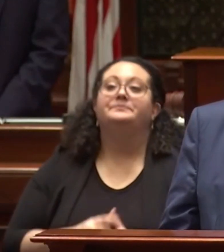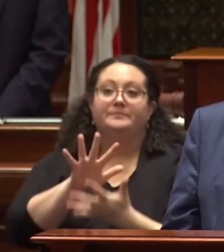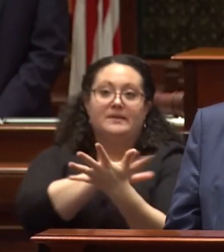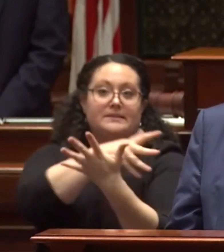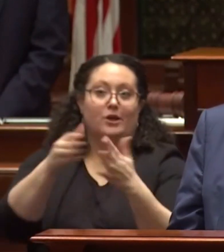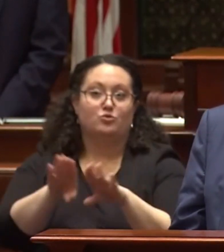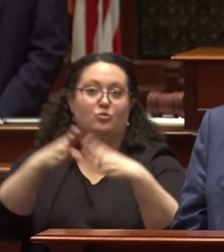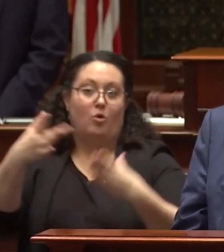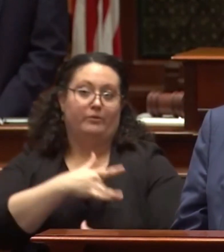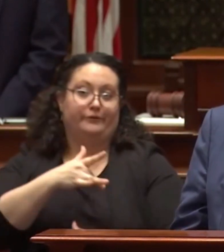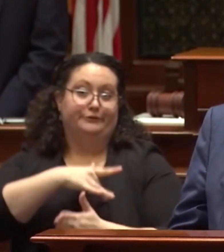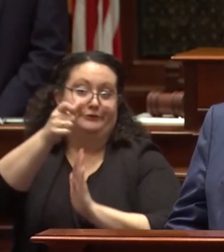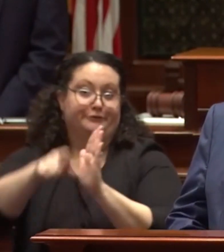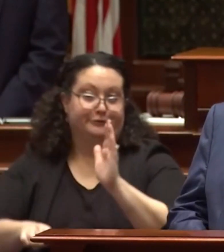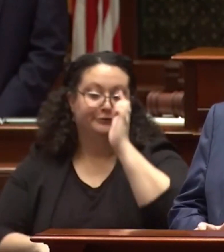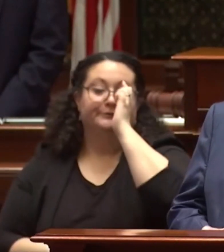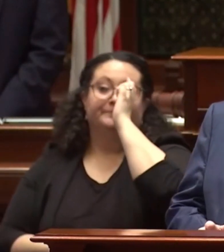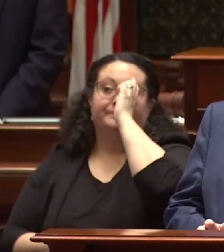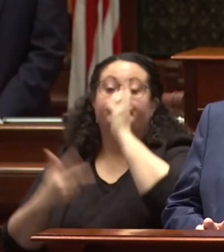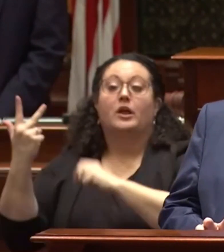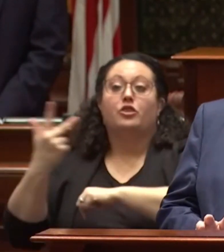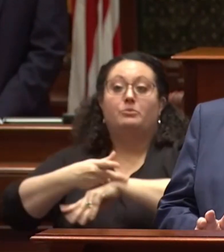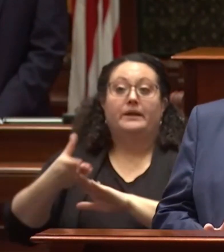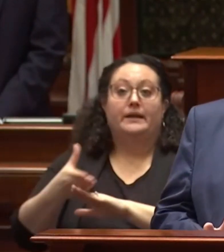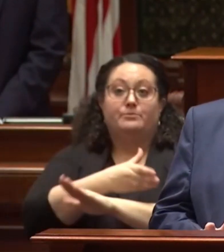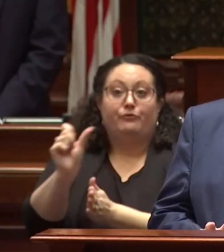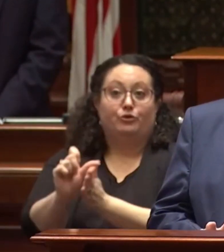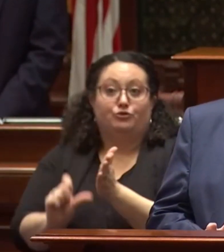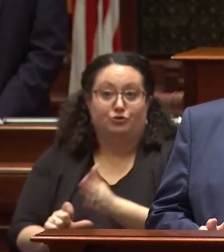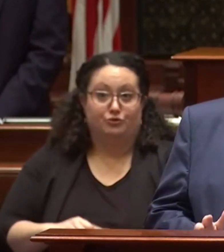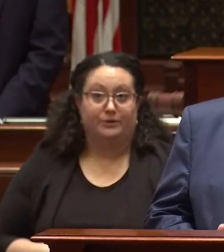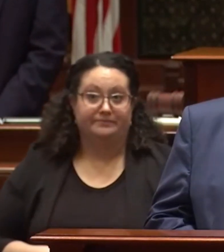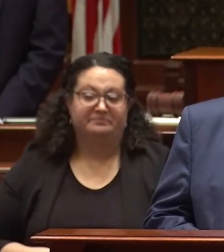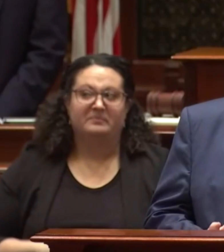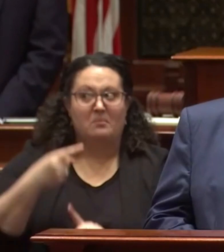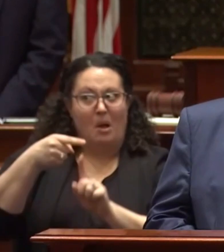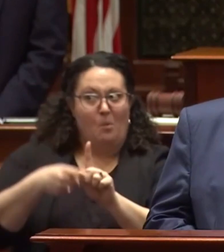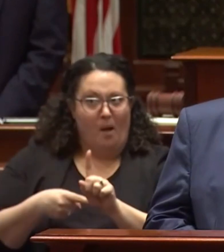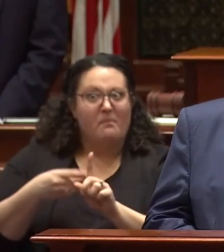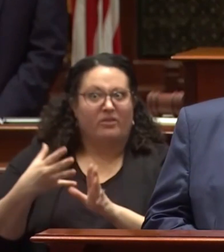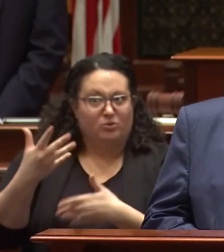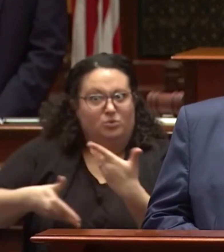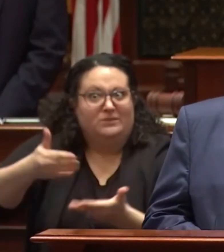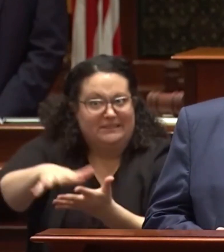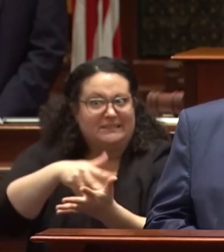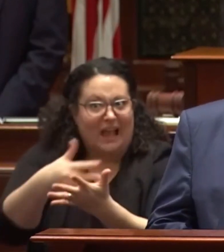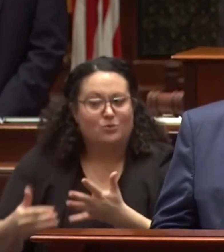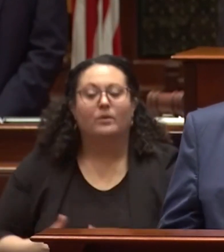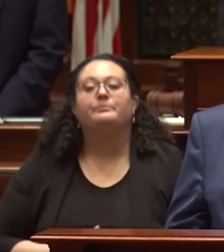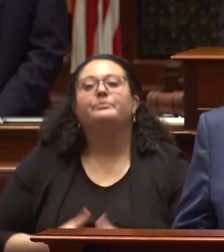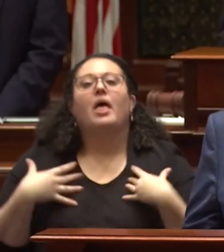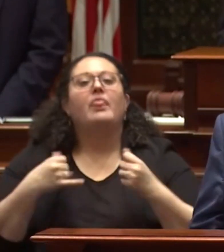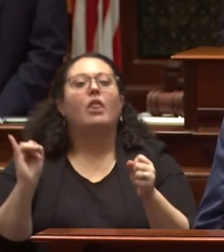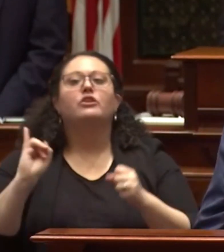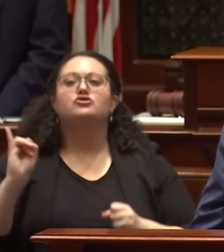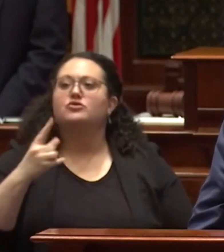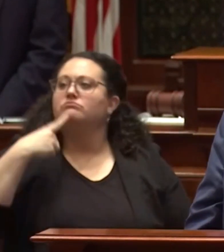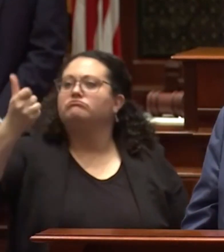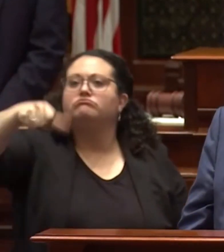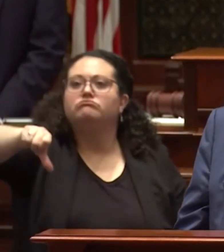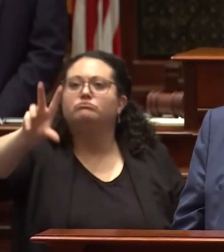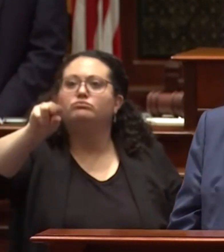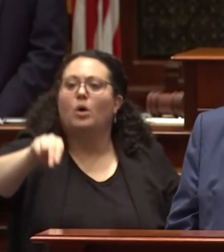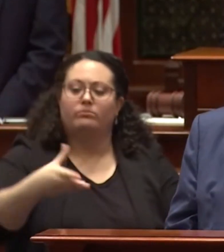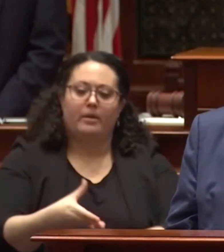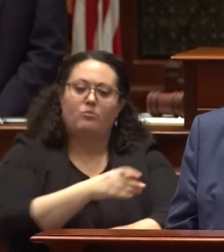scheduled open heart surgery. 3 days before the procedure, which took a month to schedule, the health insurer denied the